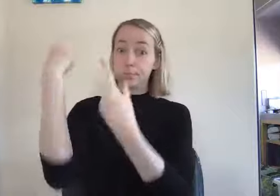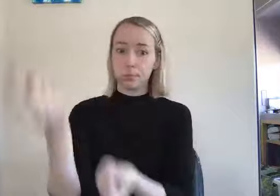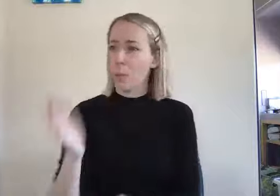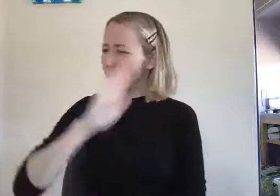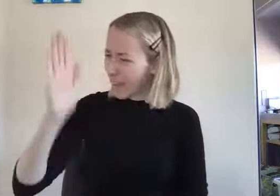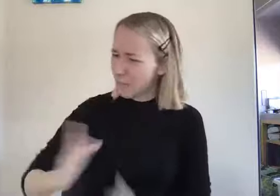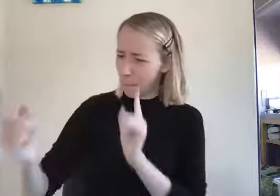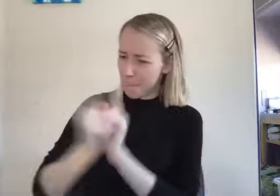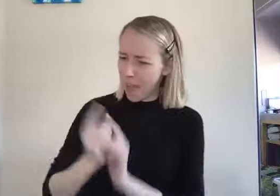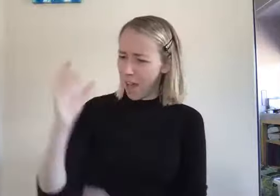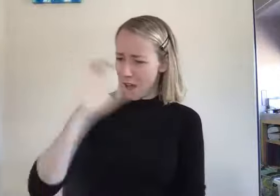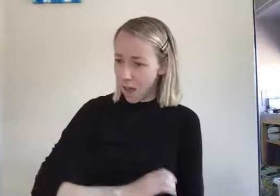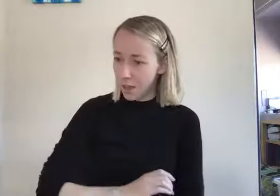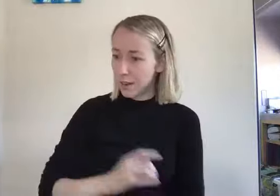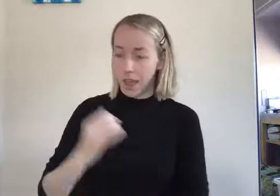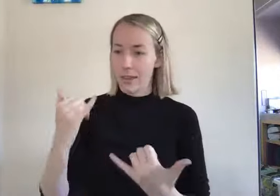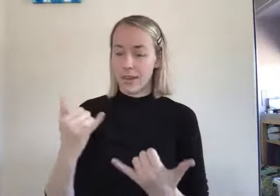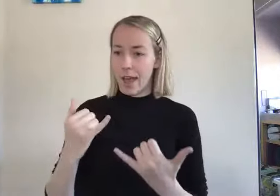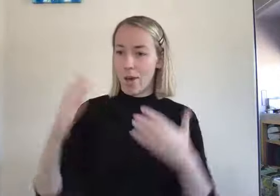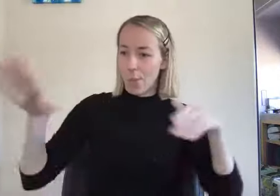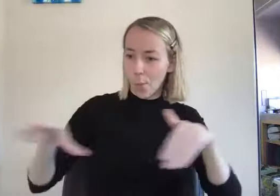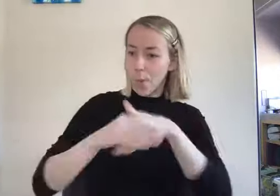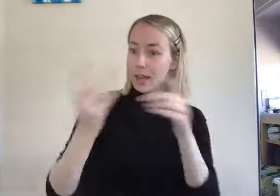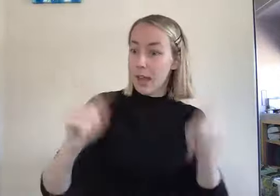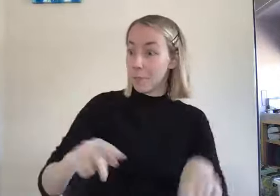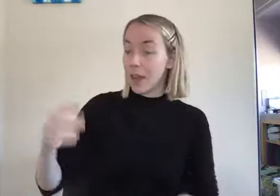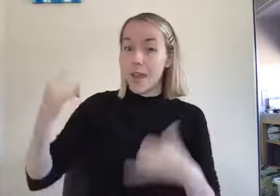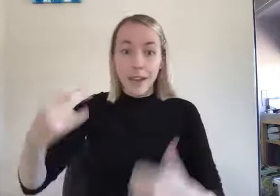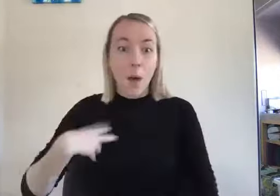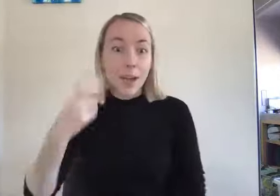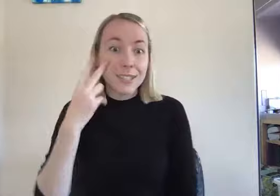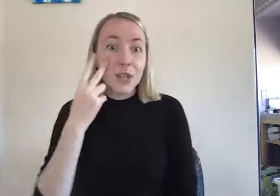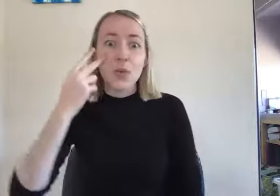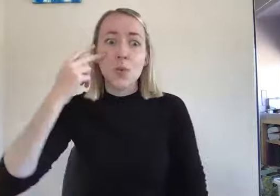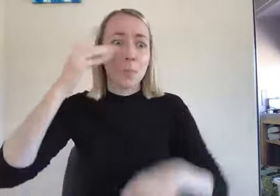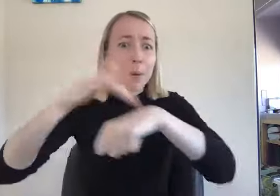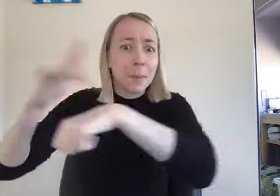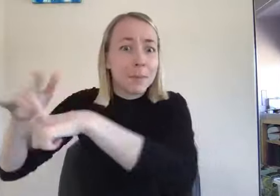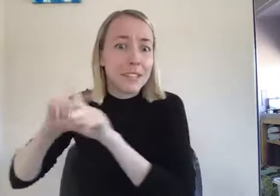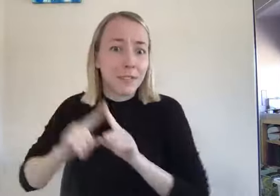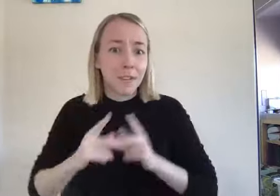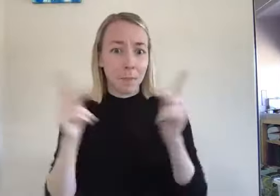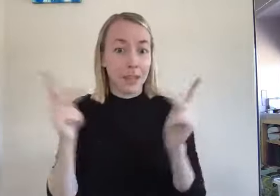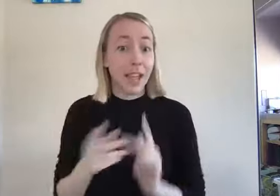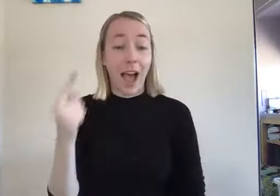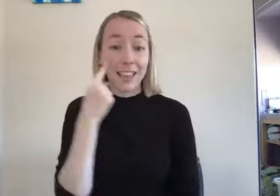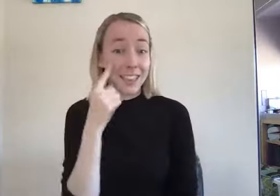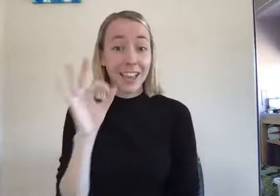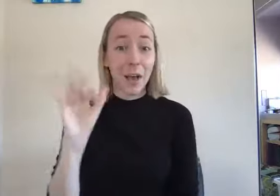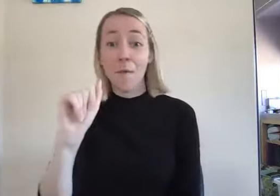we've never met. He said, and all of a sudden, here's this wedding, and now I see you all the time. And he said, I think